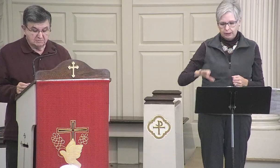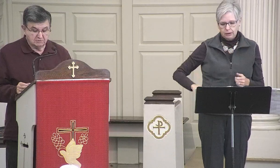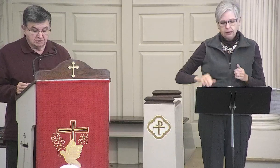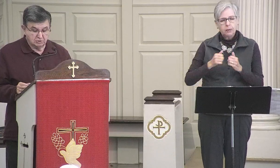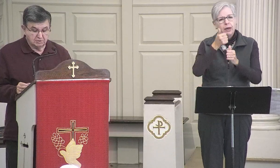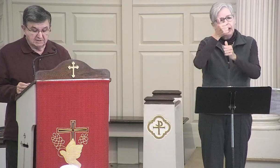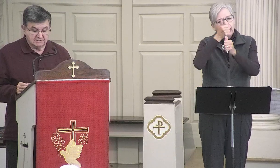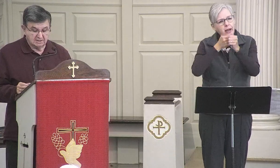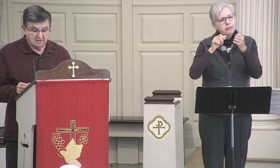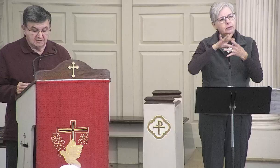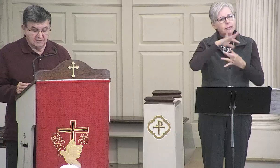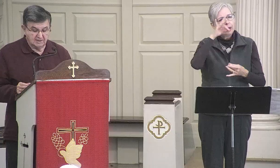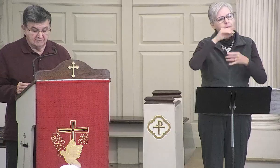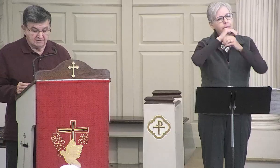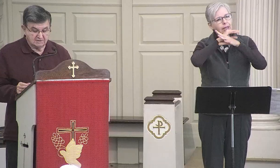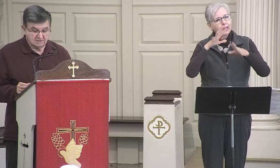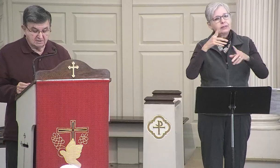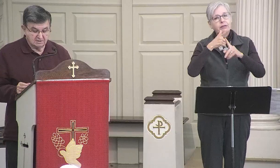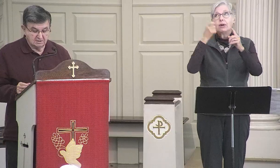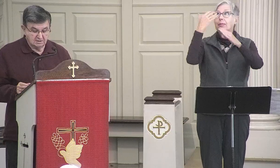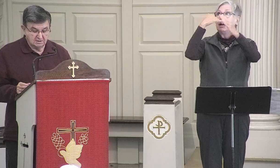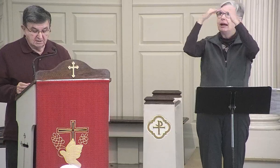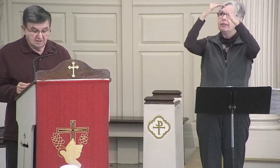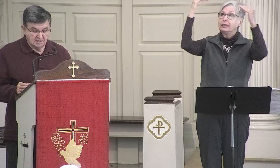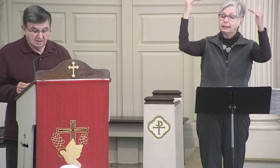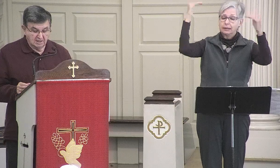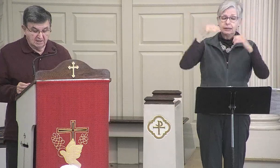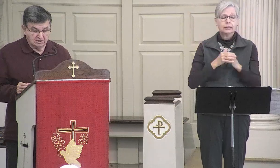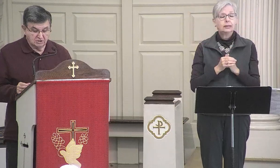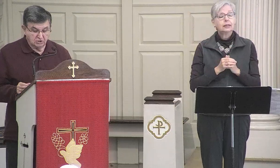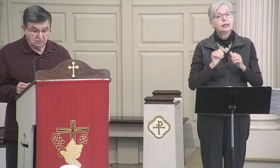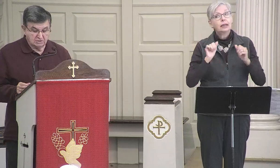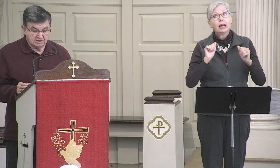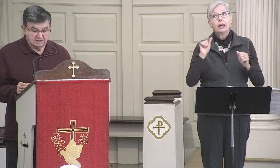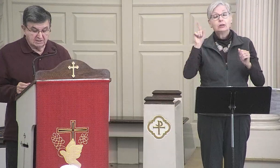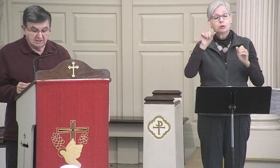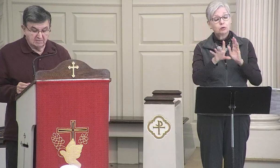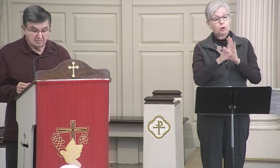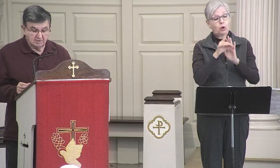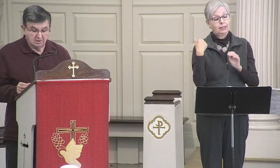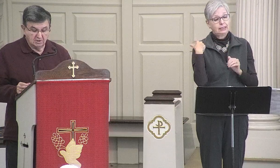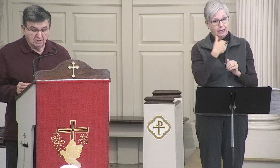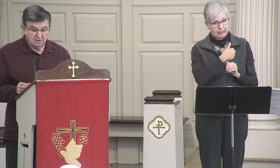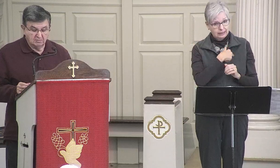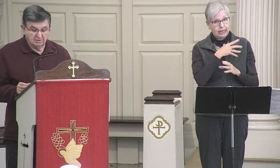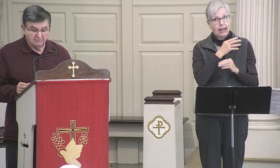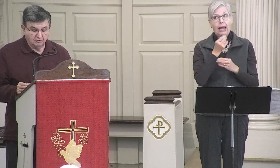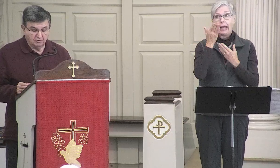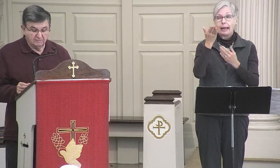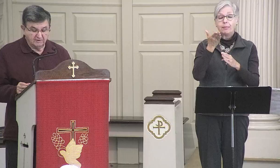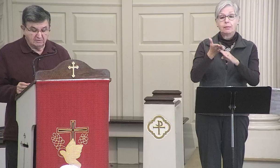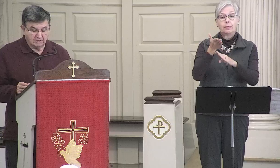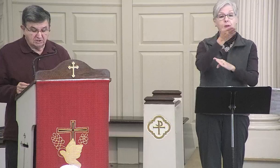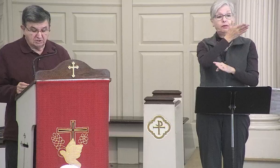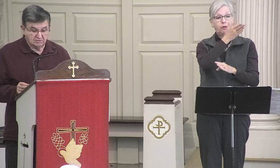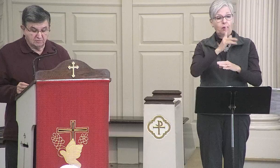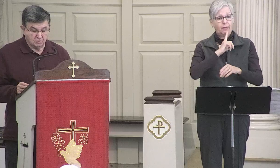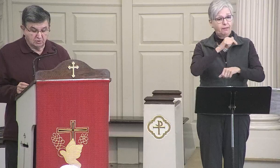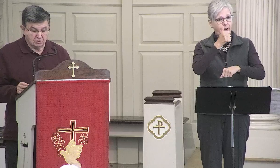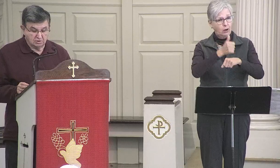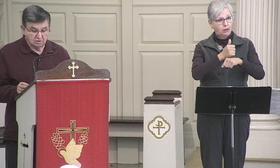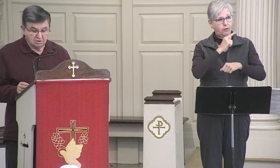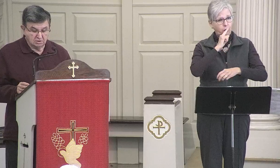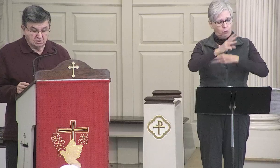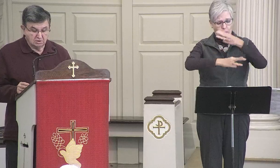every spiritual blessing in the heavens, as he chose us in him before the foundation of